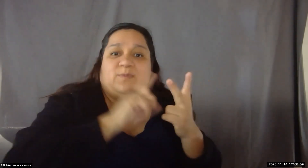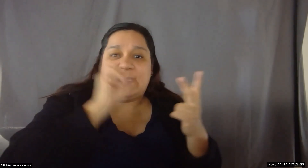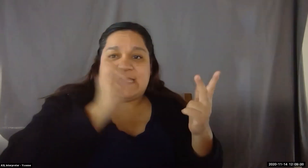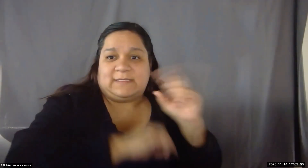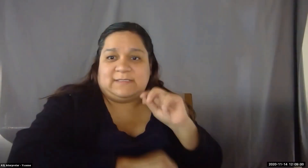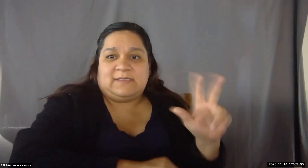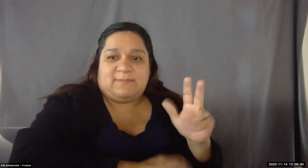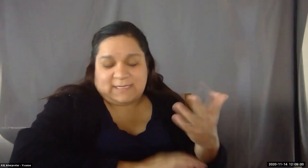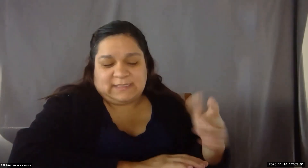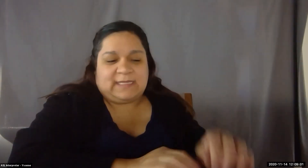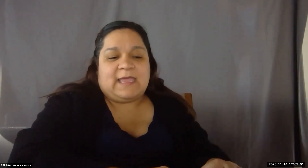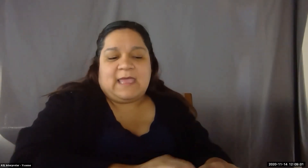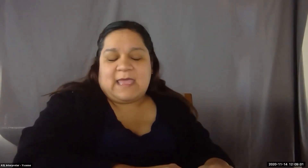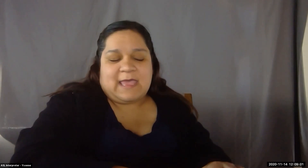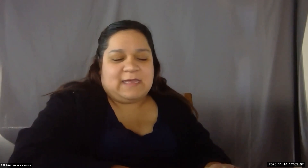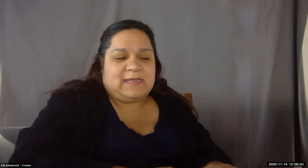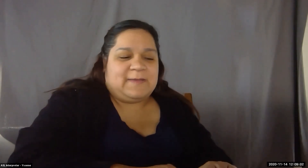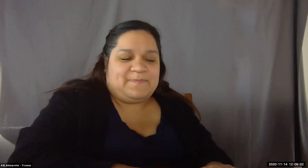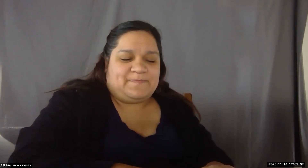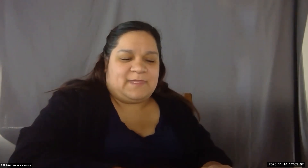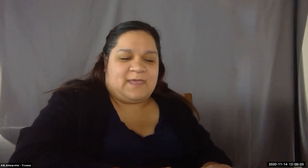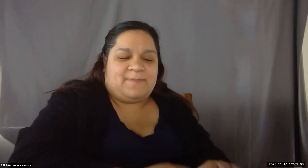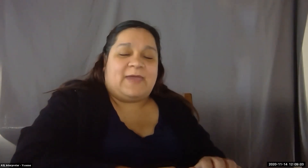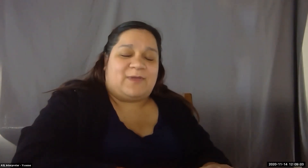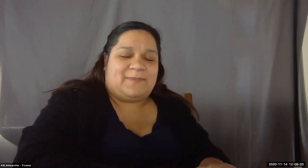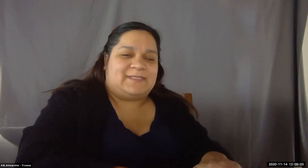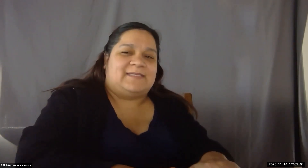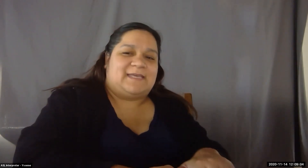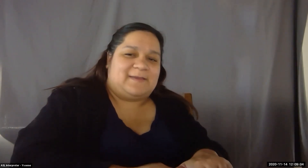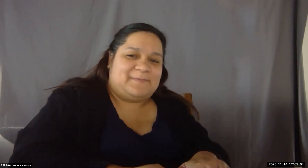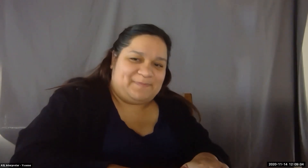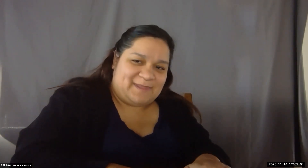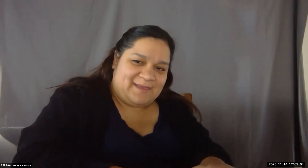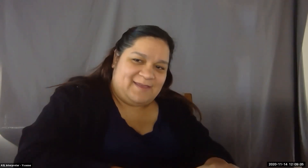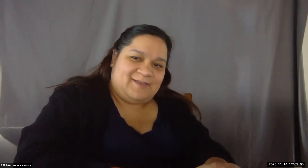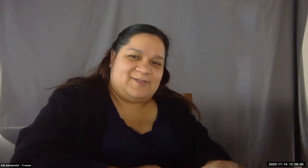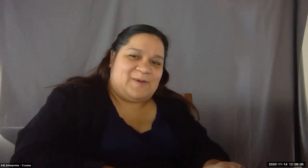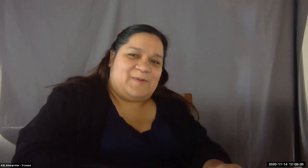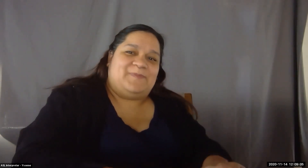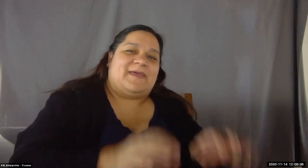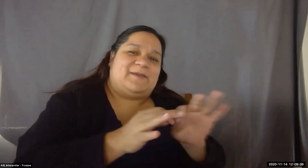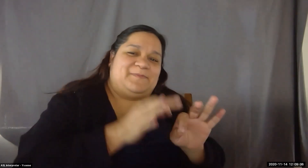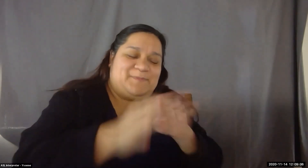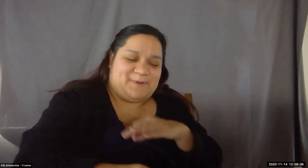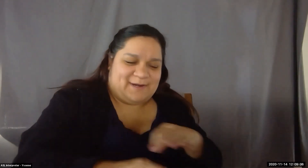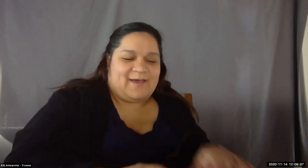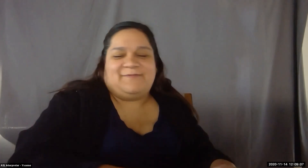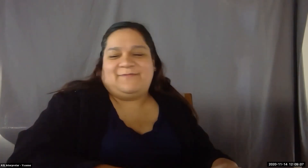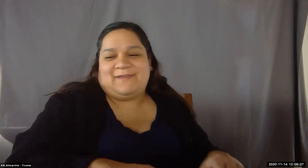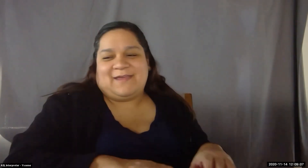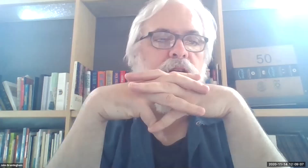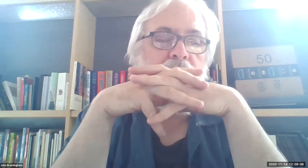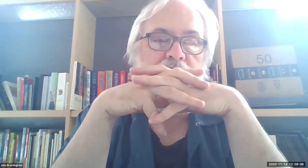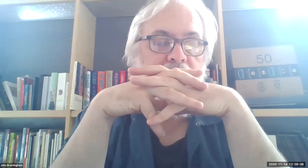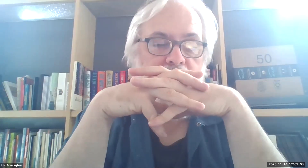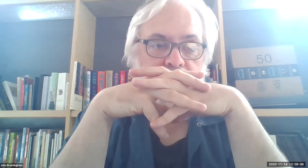back in threes, basically. And the piano accompanist got sick, so they had to put it.